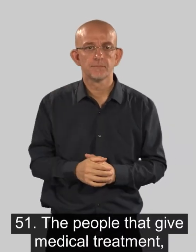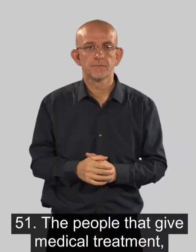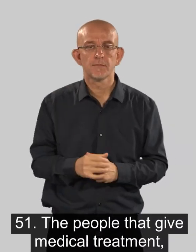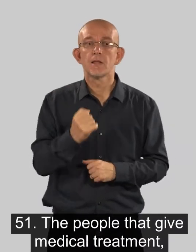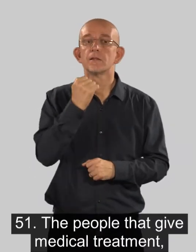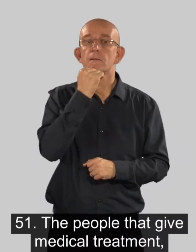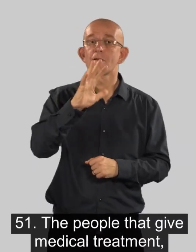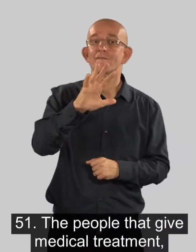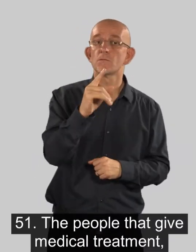'51.